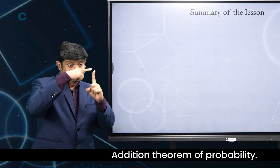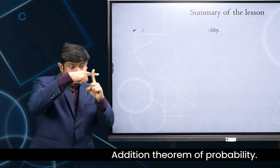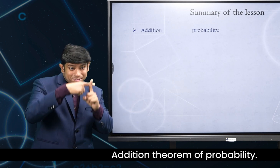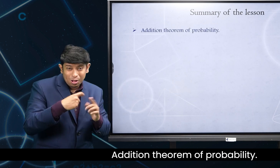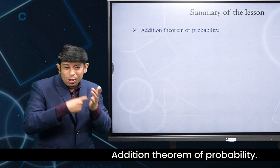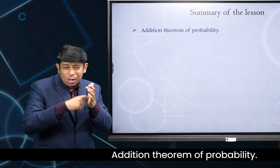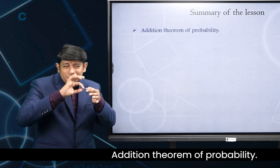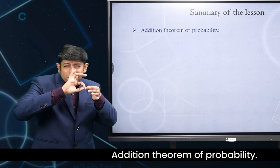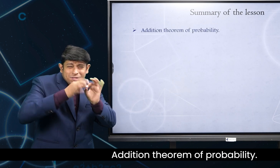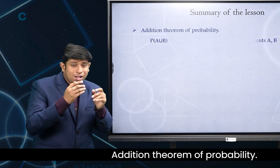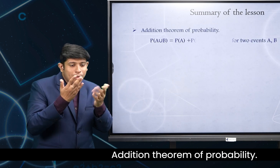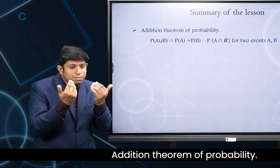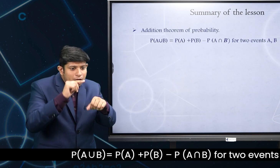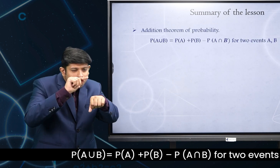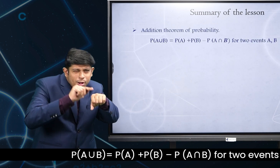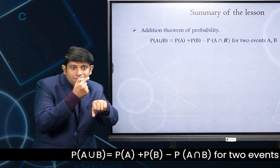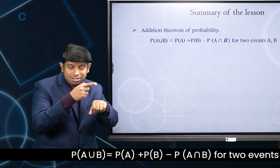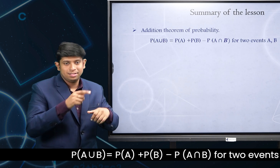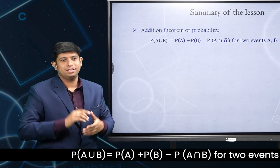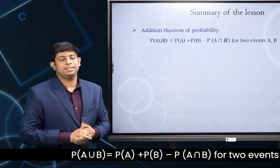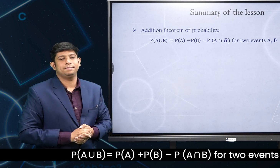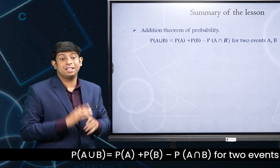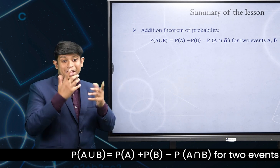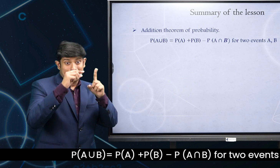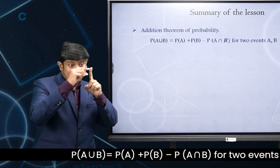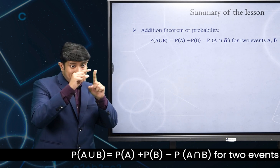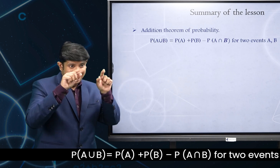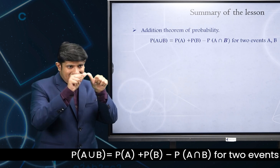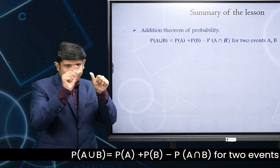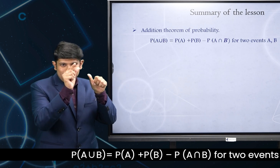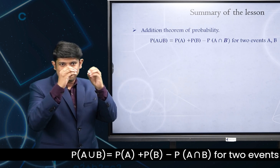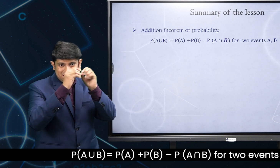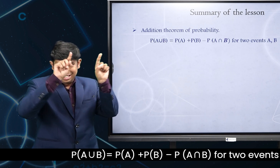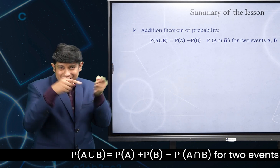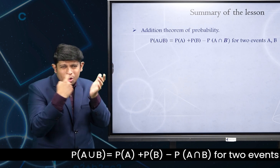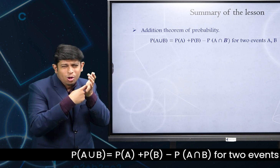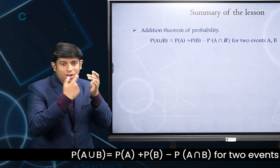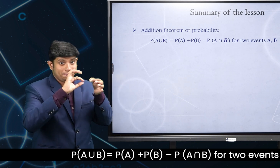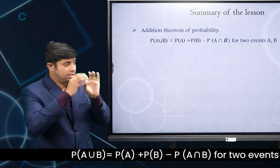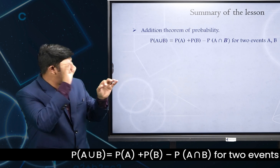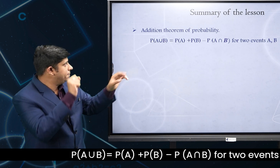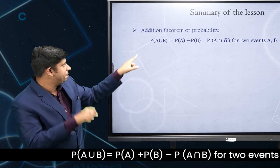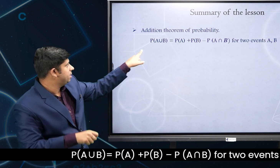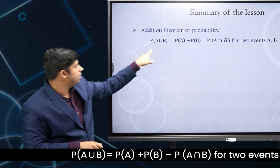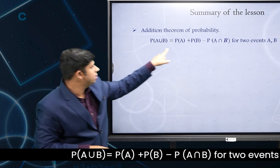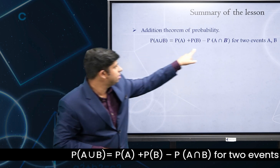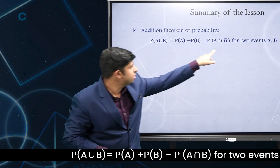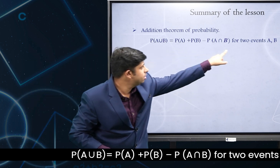Addition theorem of probability. P of A union B is equal to P of A plus P of B minus P of A intersection